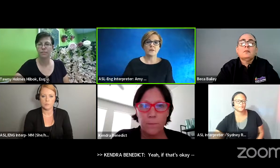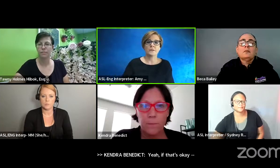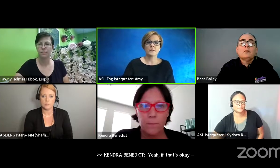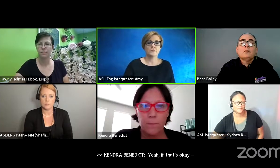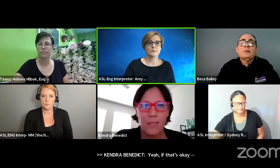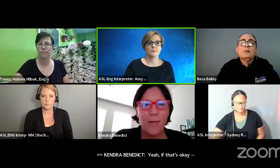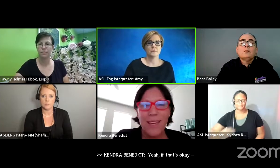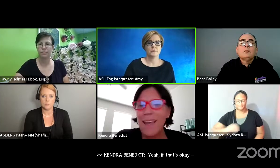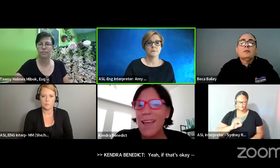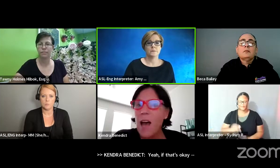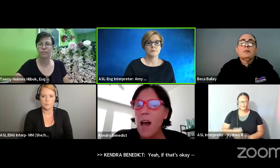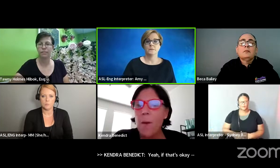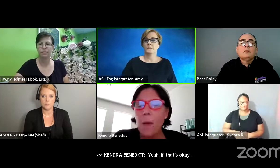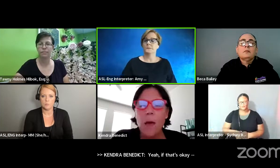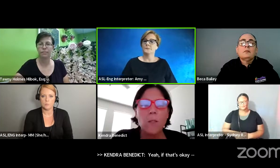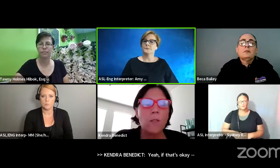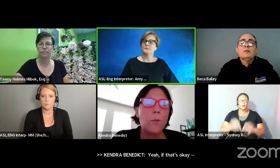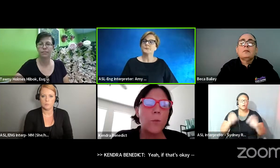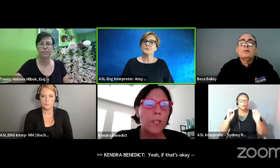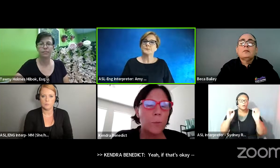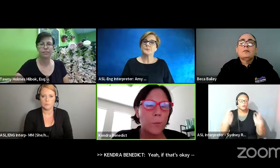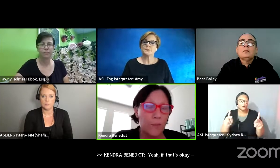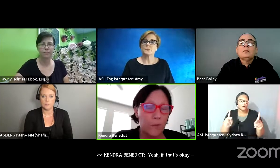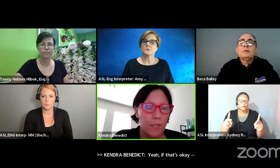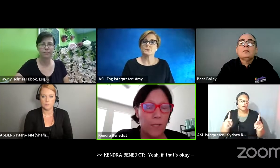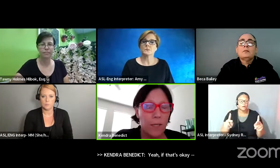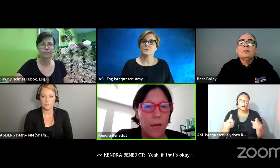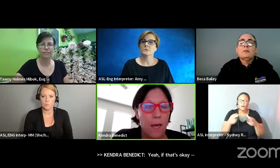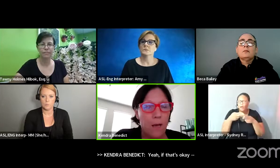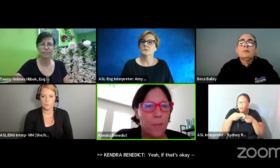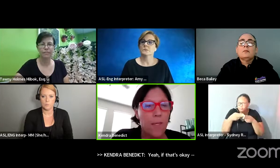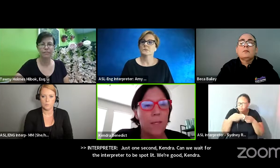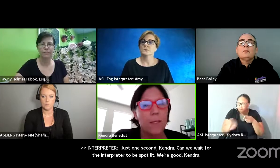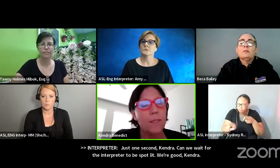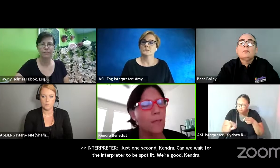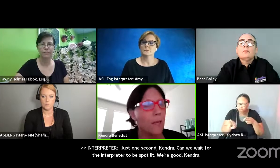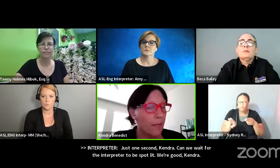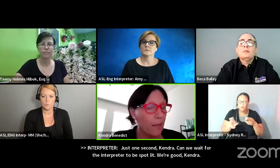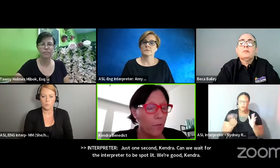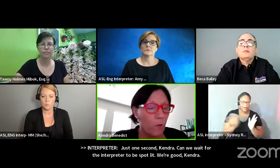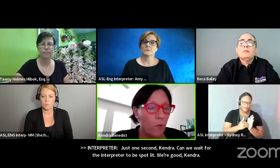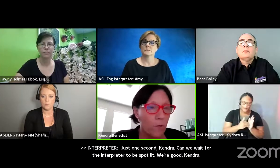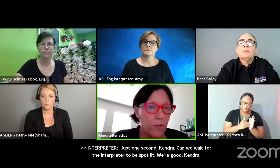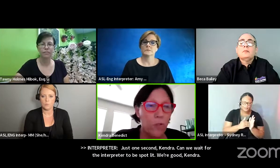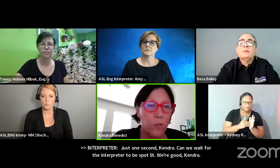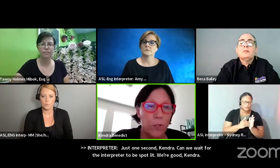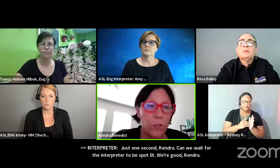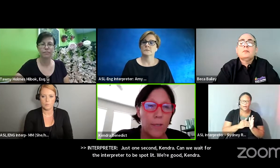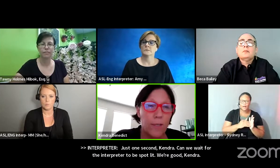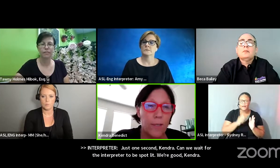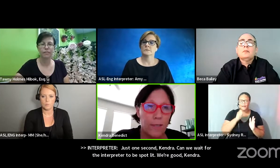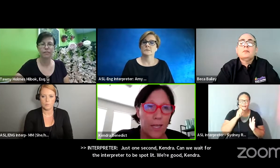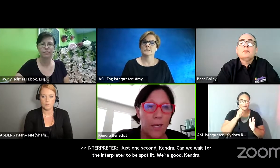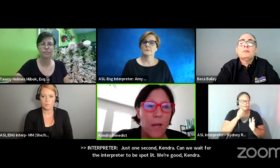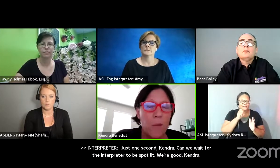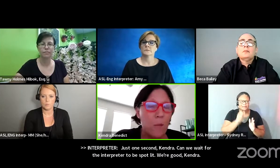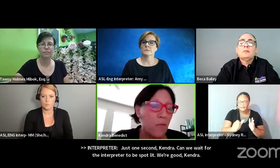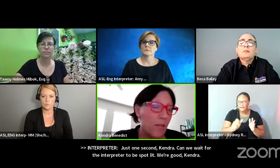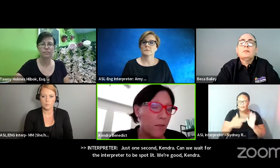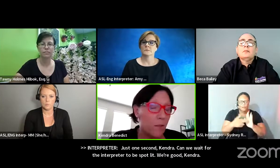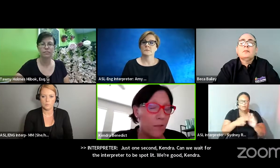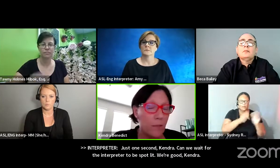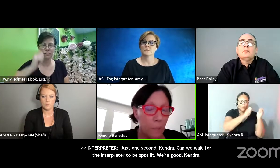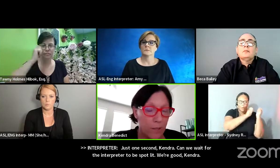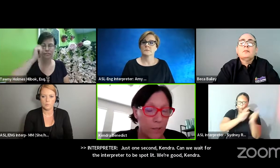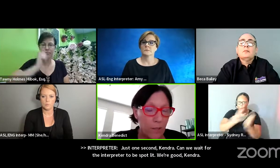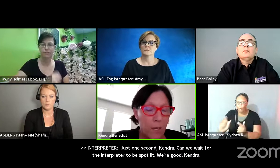We're good, Kendra. Okay, just real briefly, and again, this does not account for all of the children across the state, but